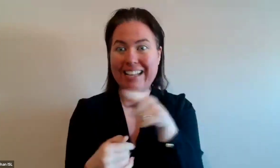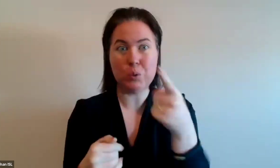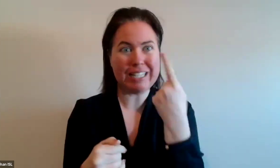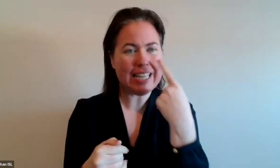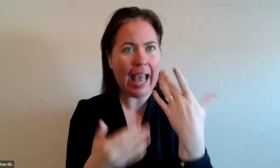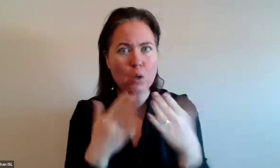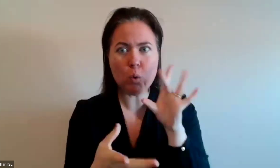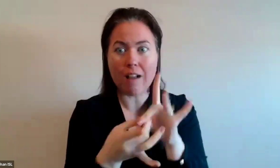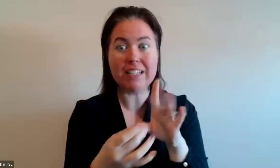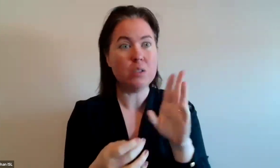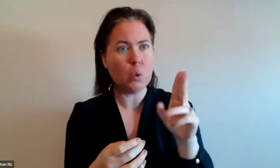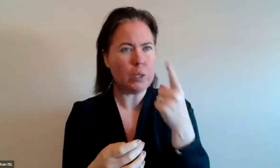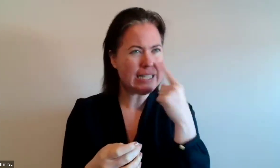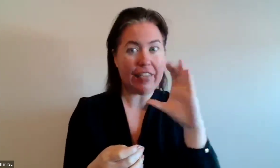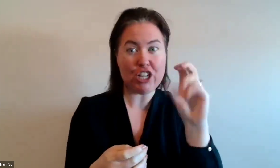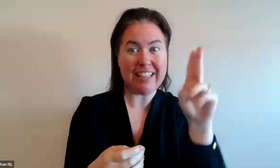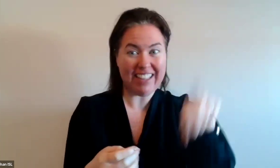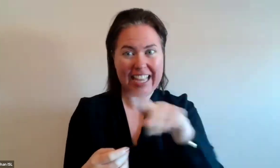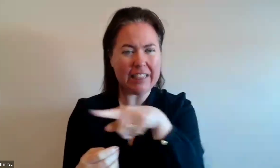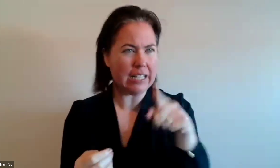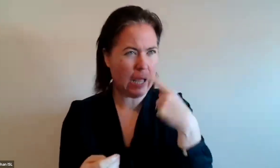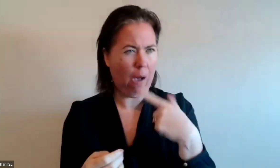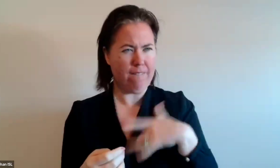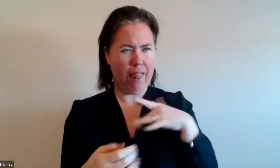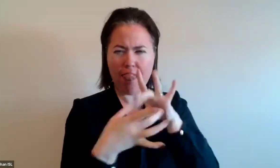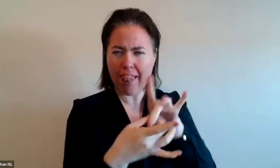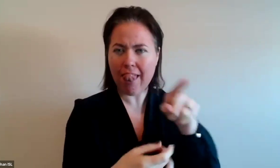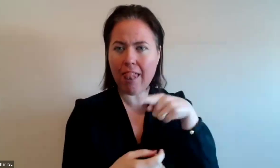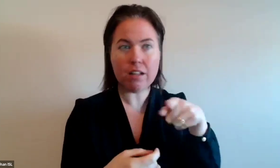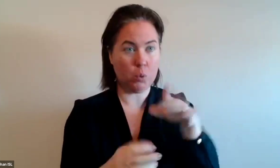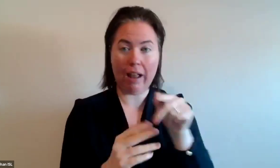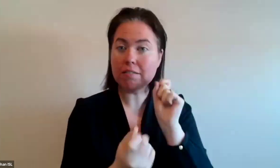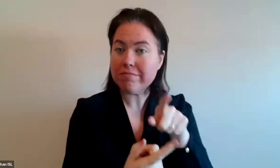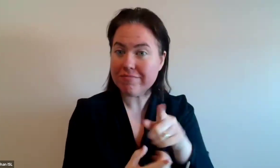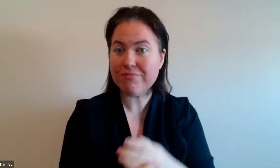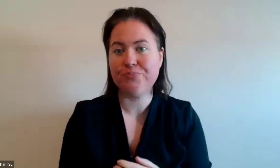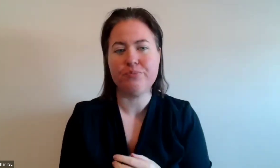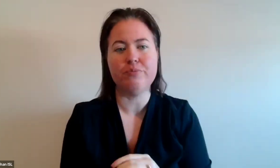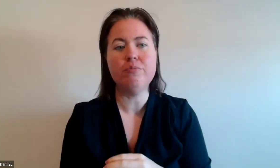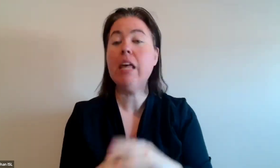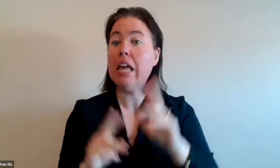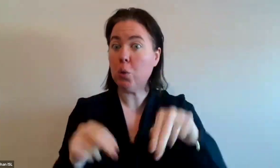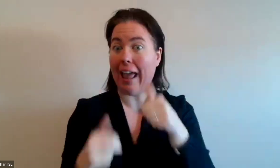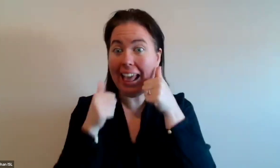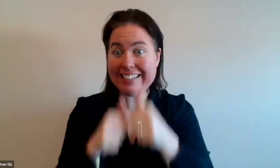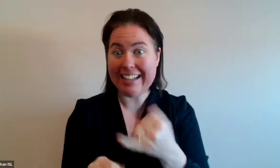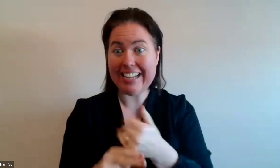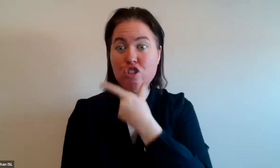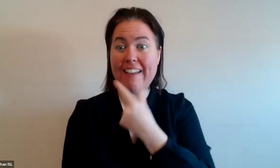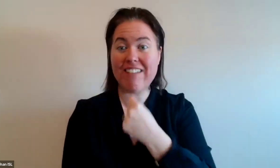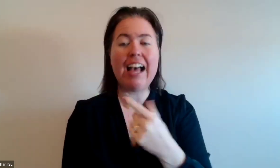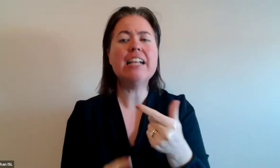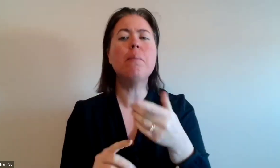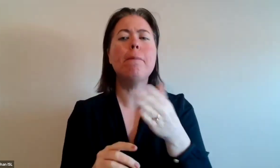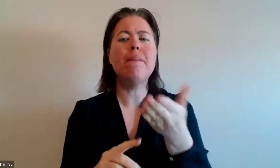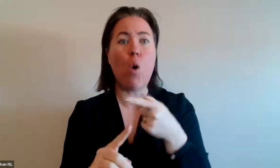way as well. It is indeed even possible to be physically present in Geneva during the pre-sessional working group, which is